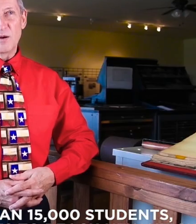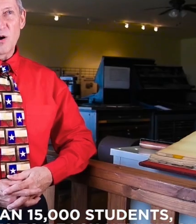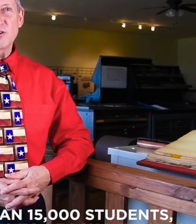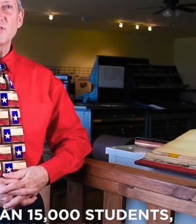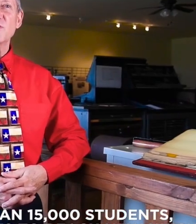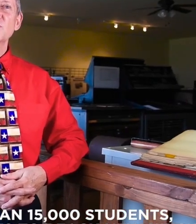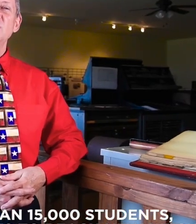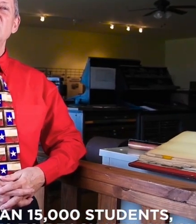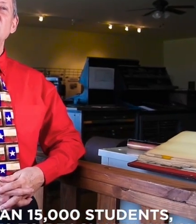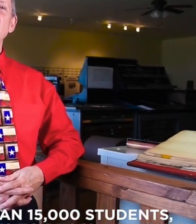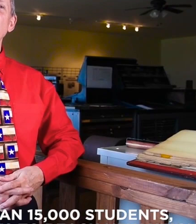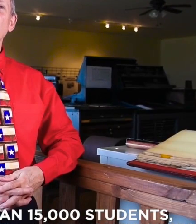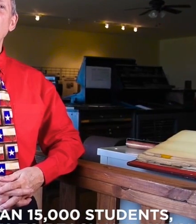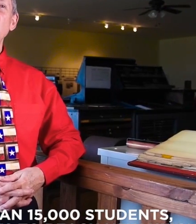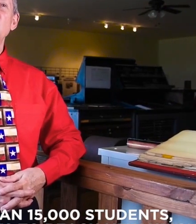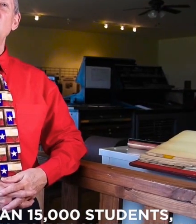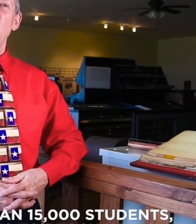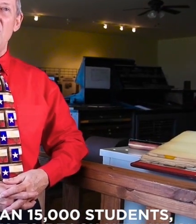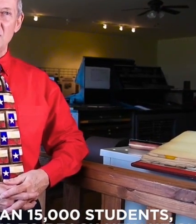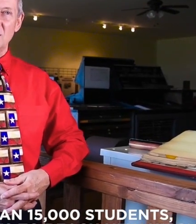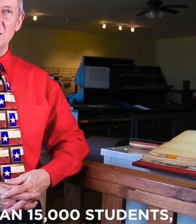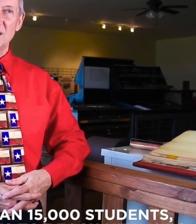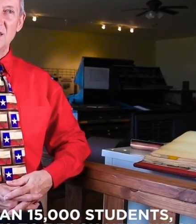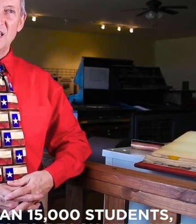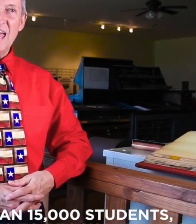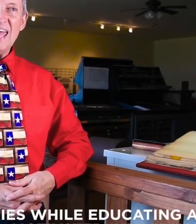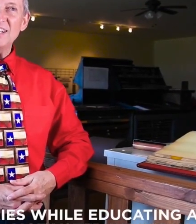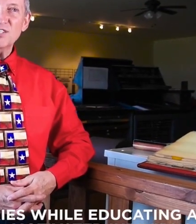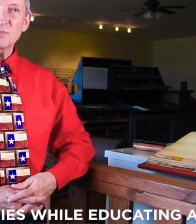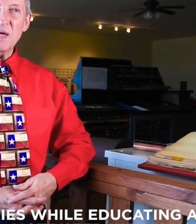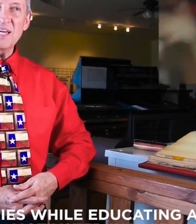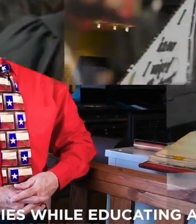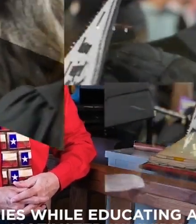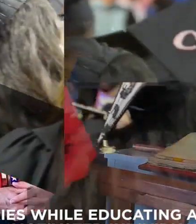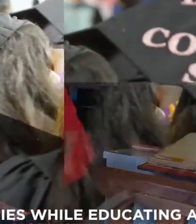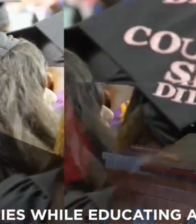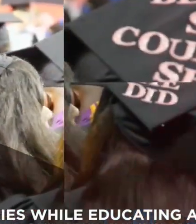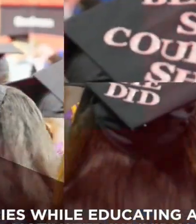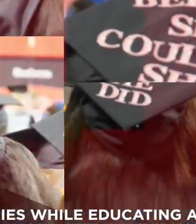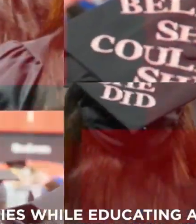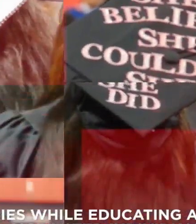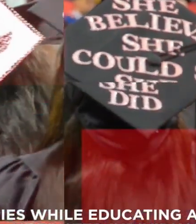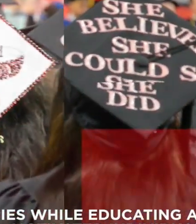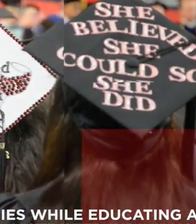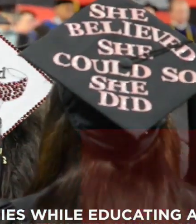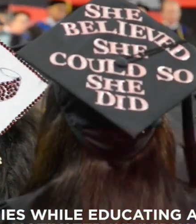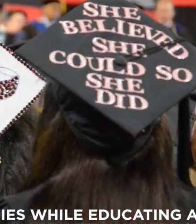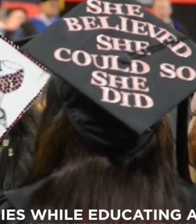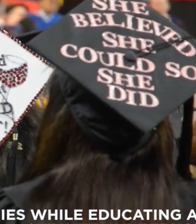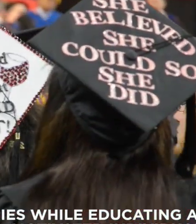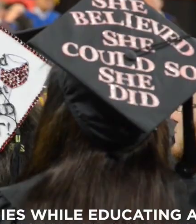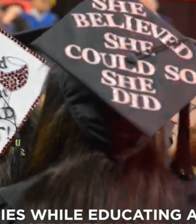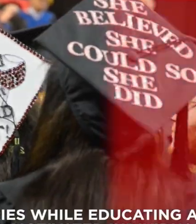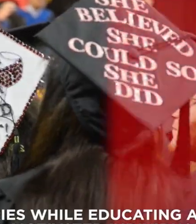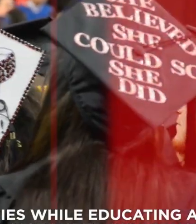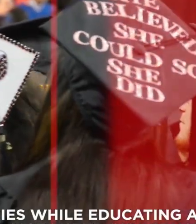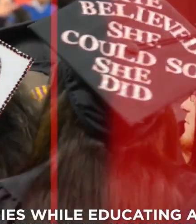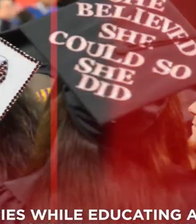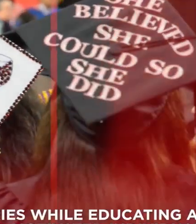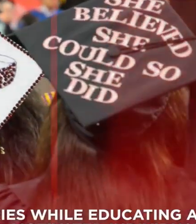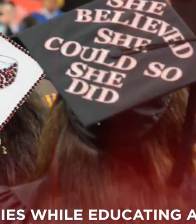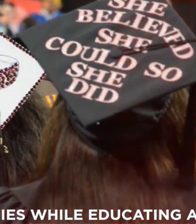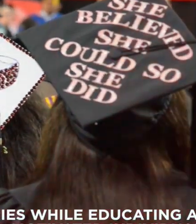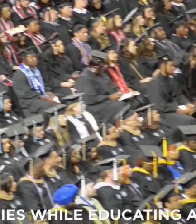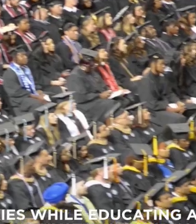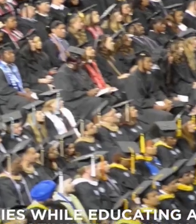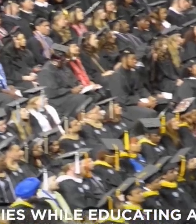students, Lamar University continues to reach new heights and expand more boundaries while educating